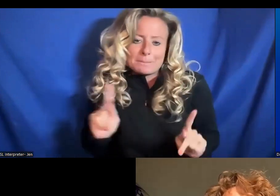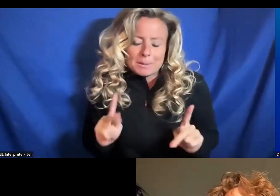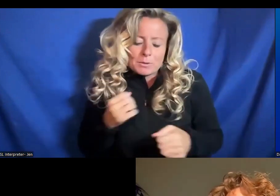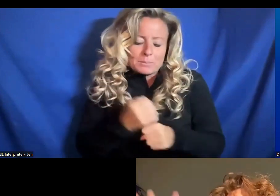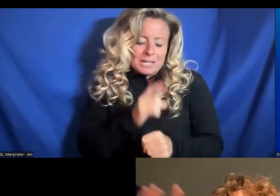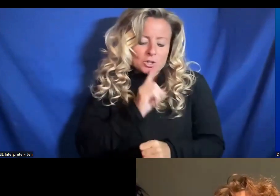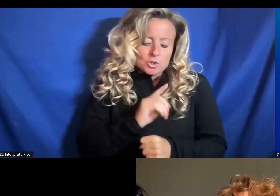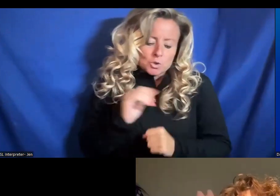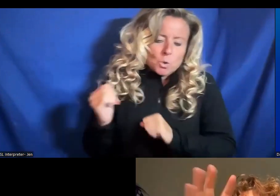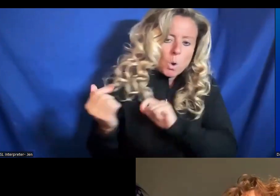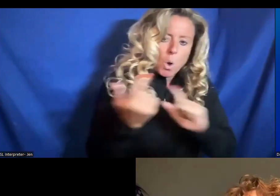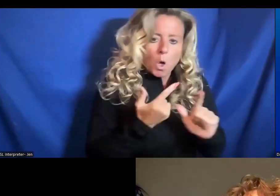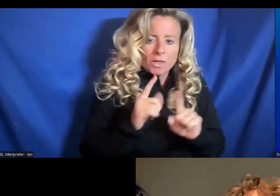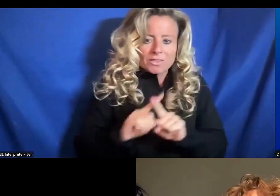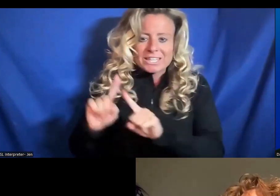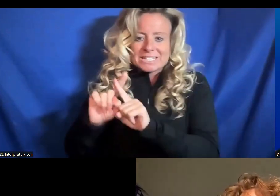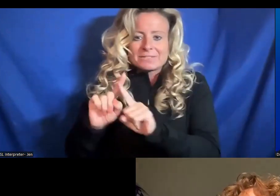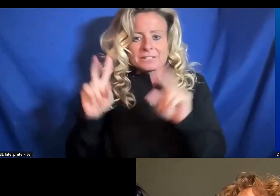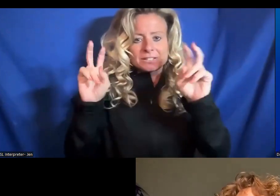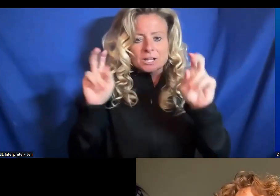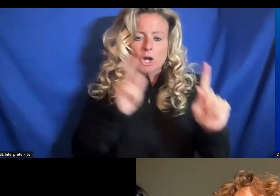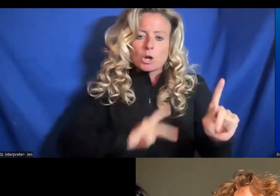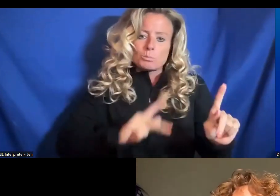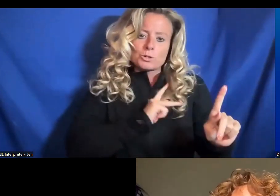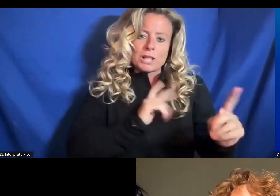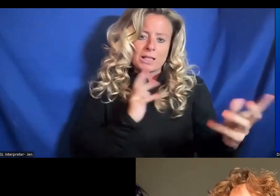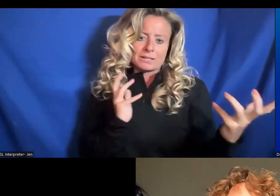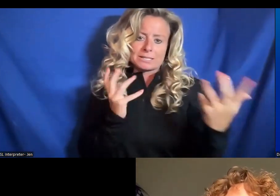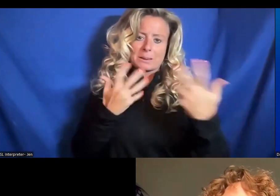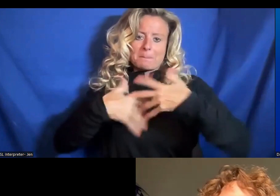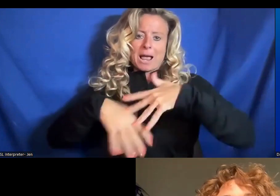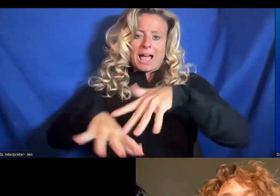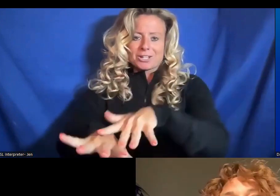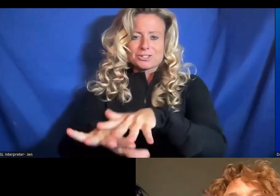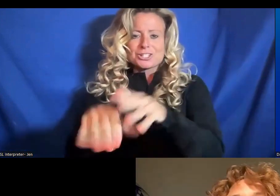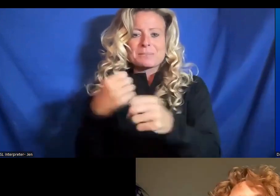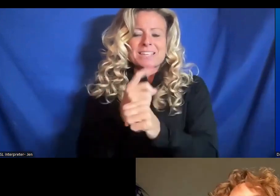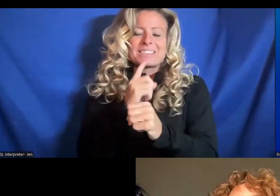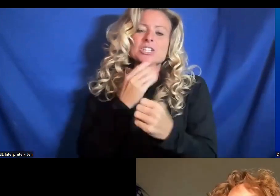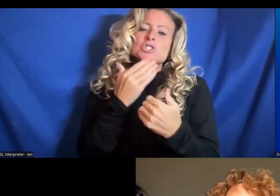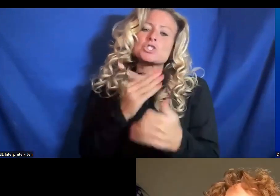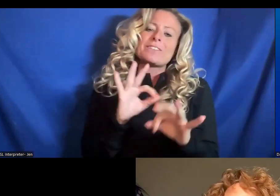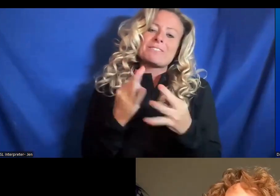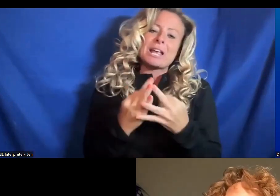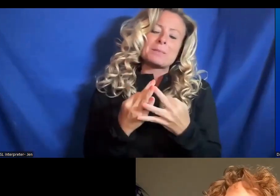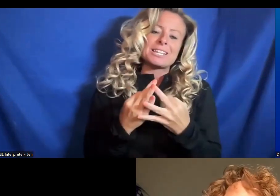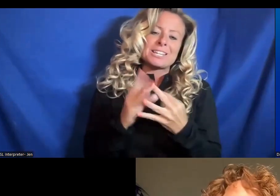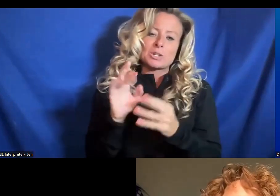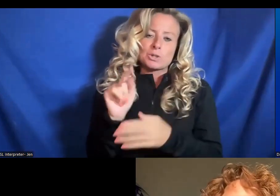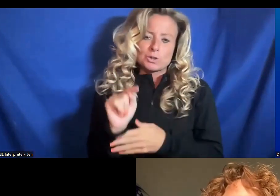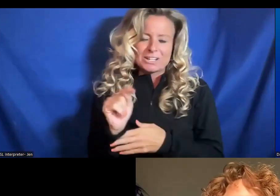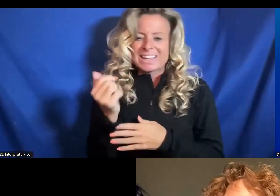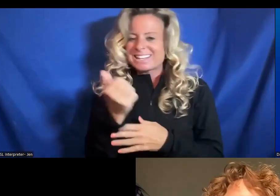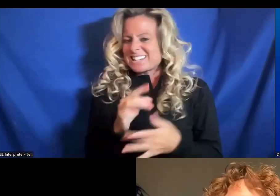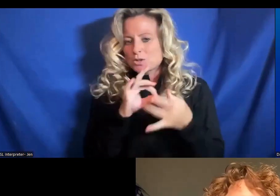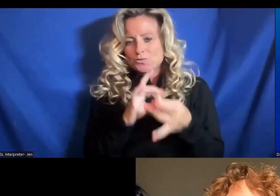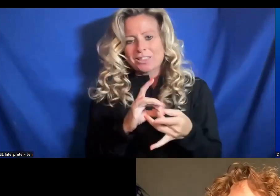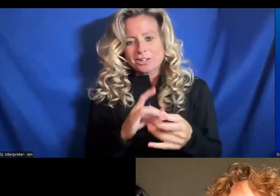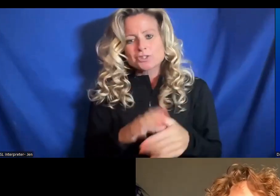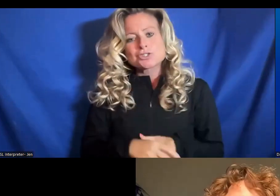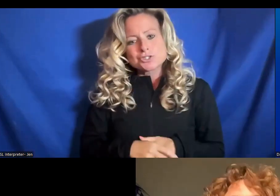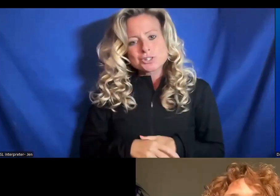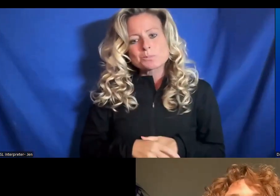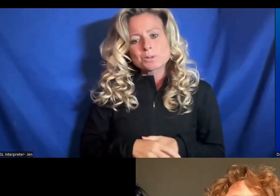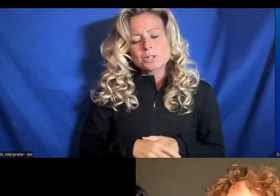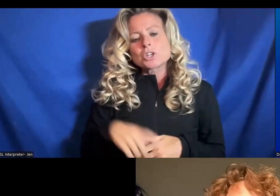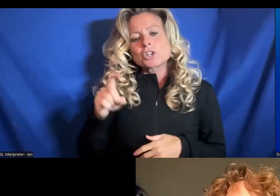that all these different personalities mesh together and create this family. And with any relationship, you have